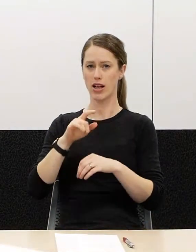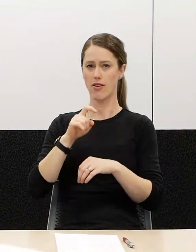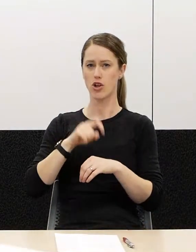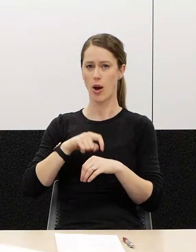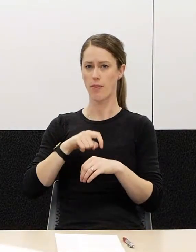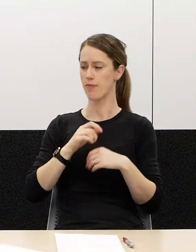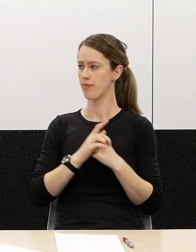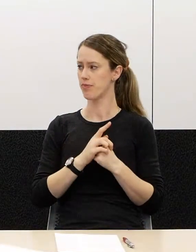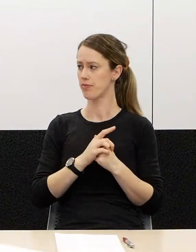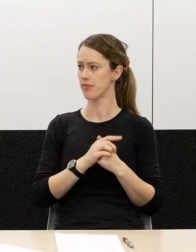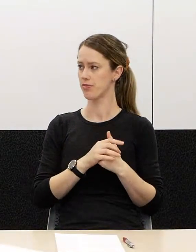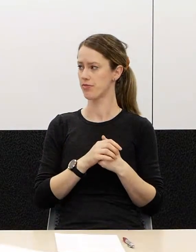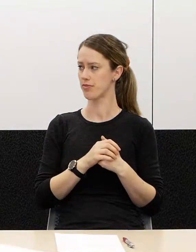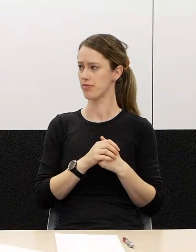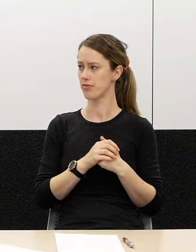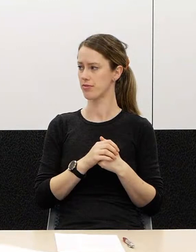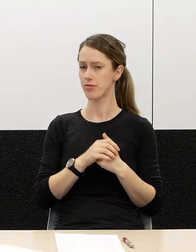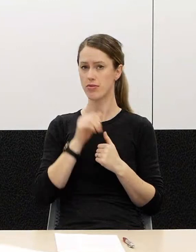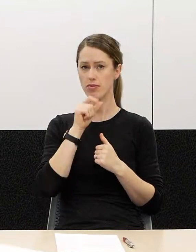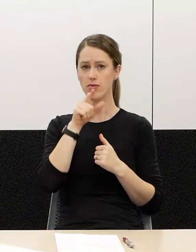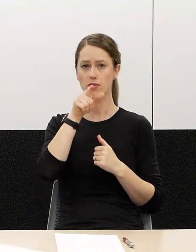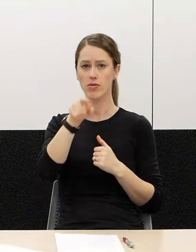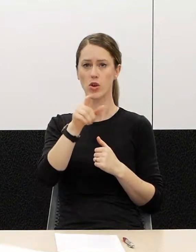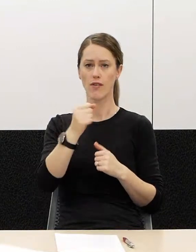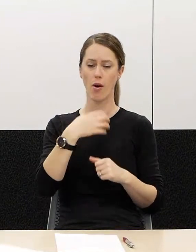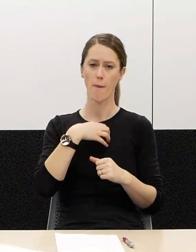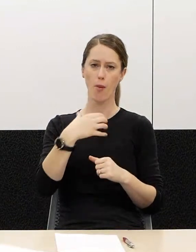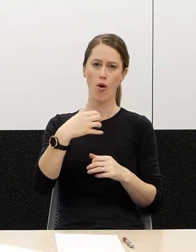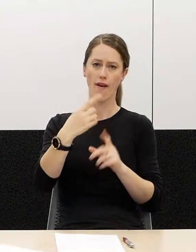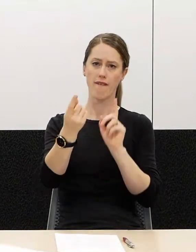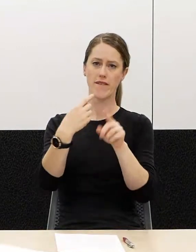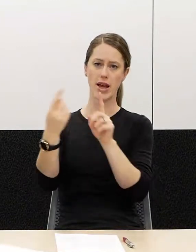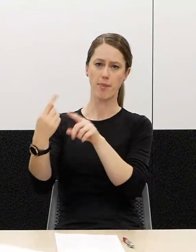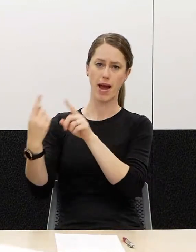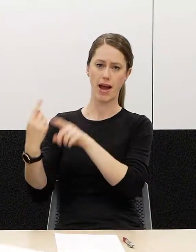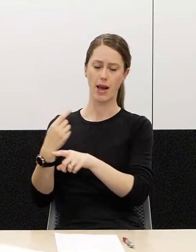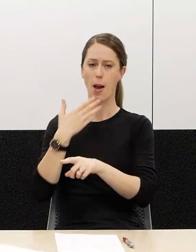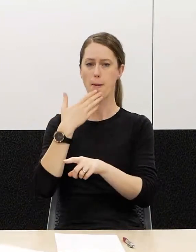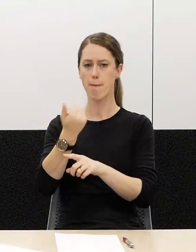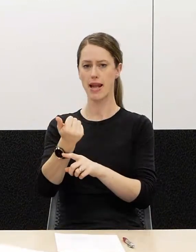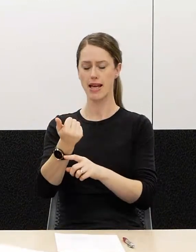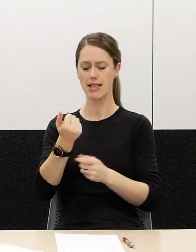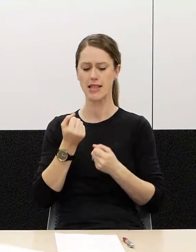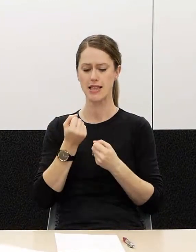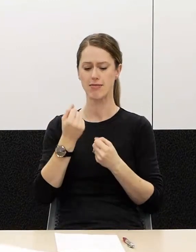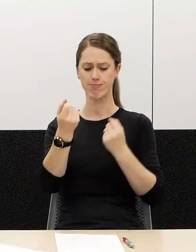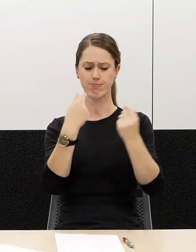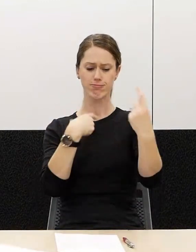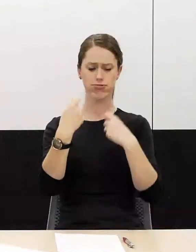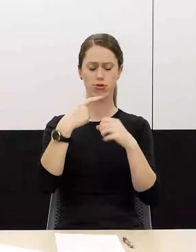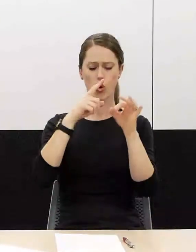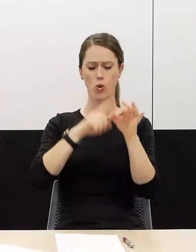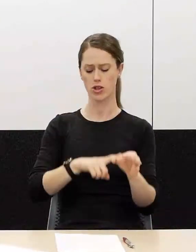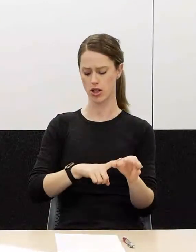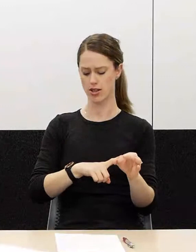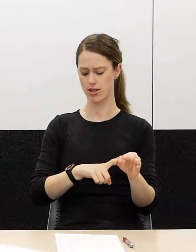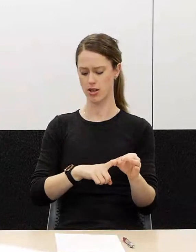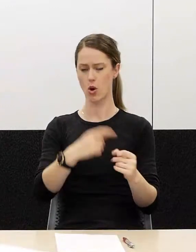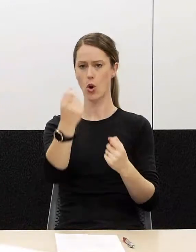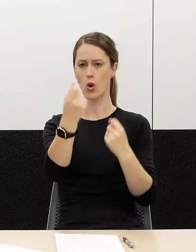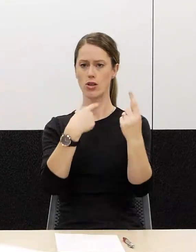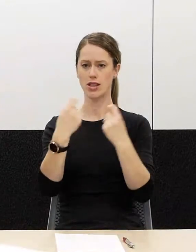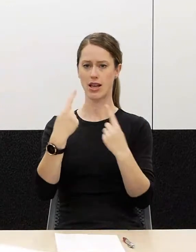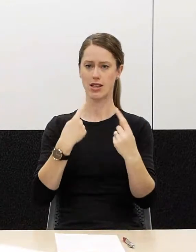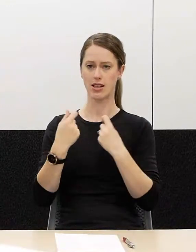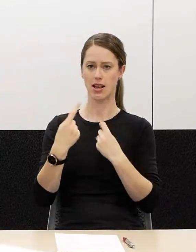Look, just to be really, if you've got further feedback, please send your questions to us or send your feedback